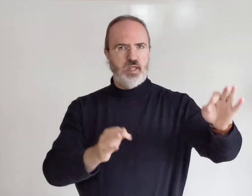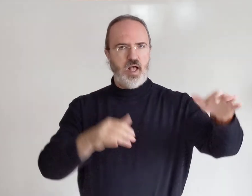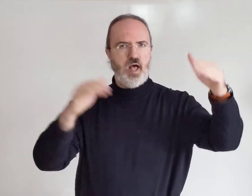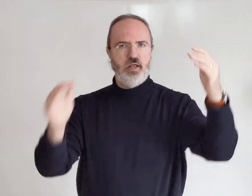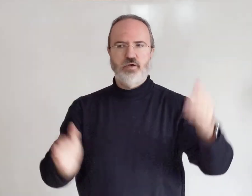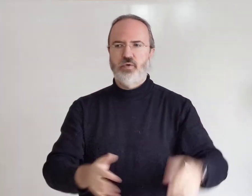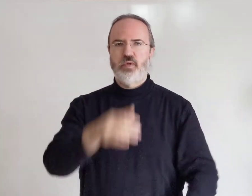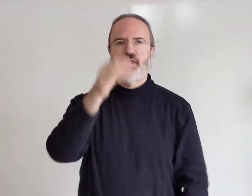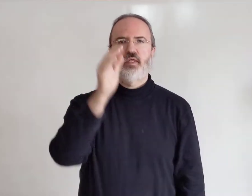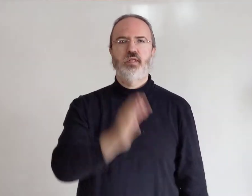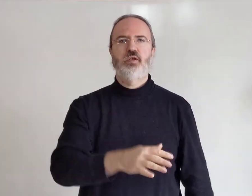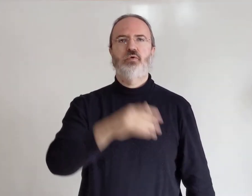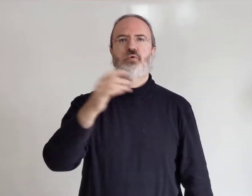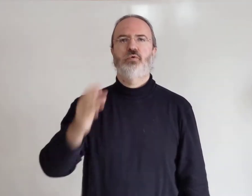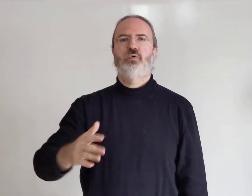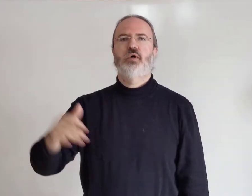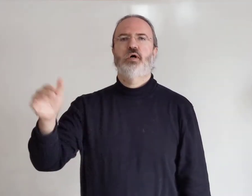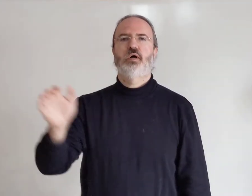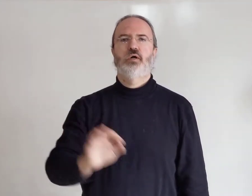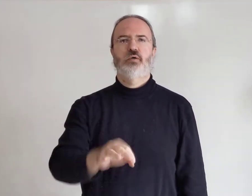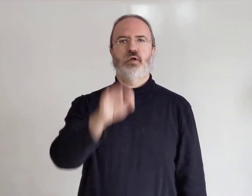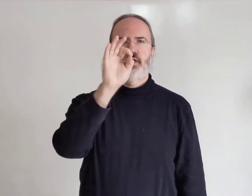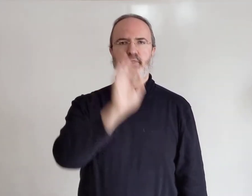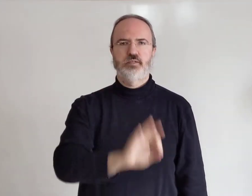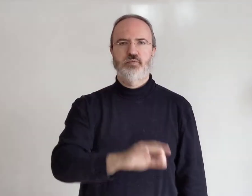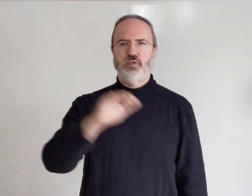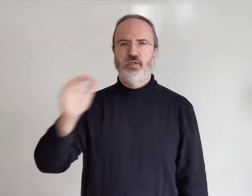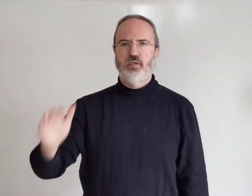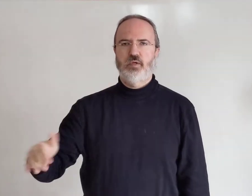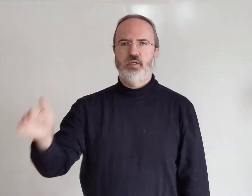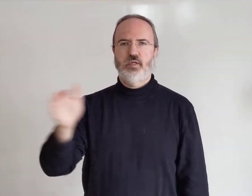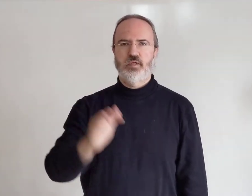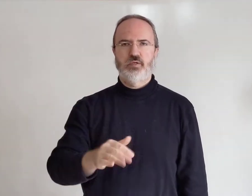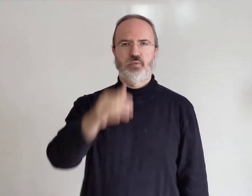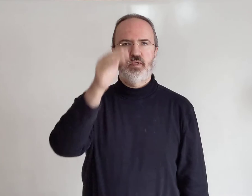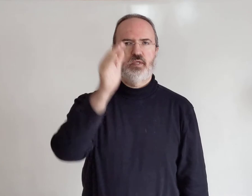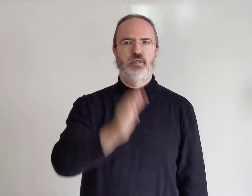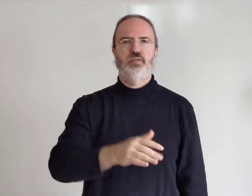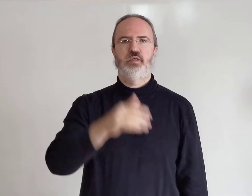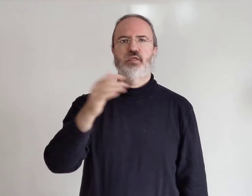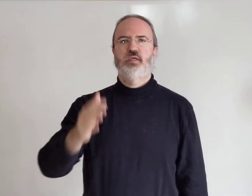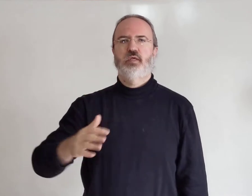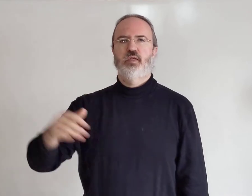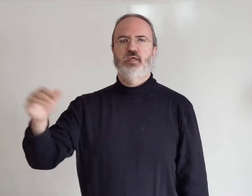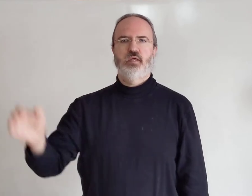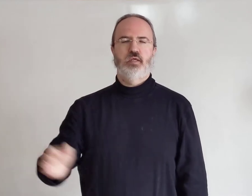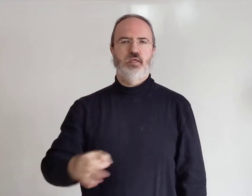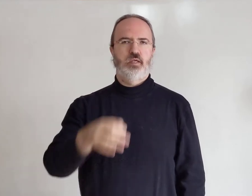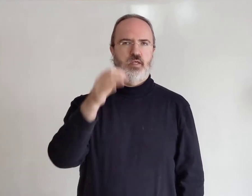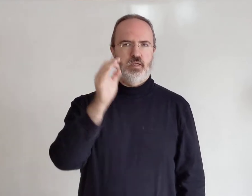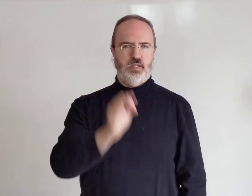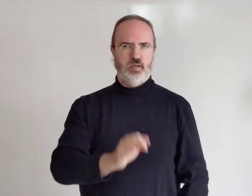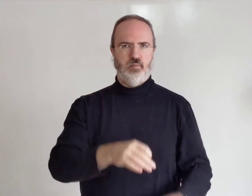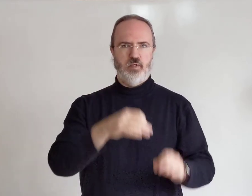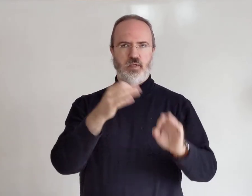And renew a right spirit within me.